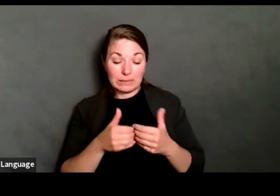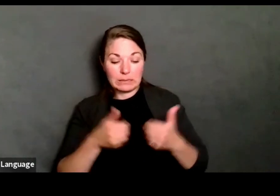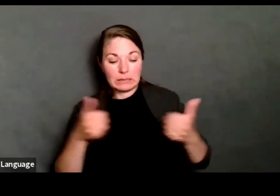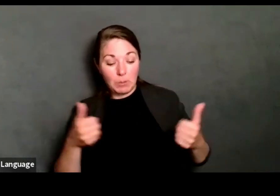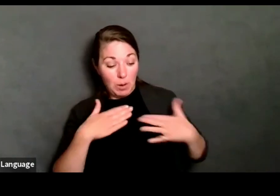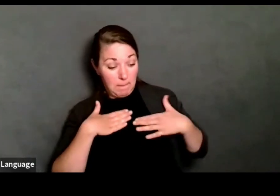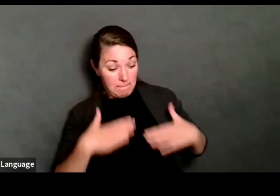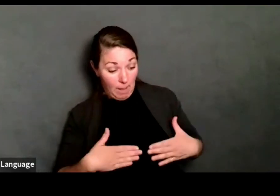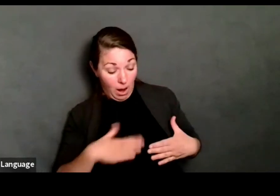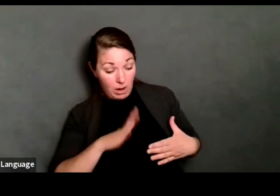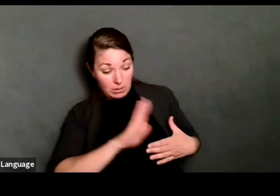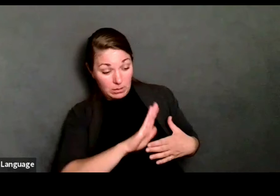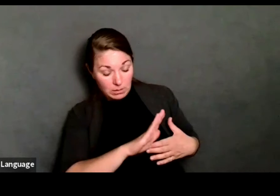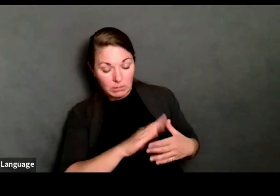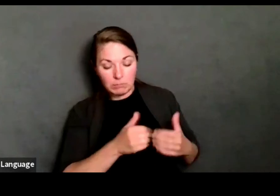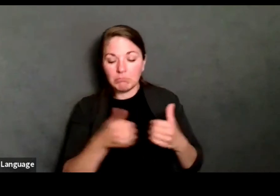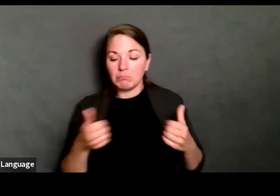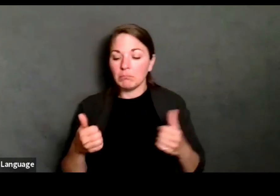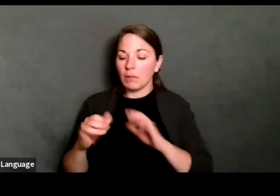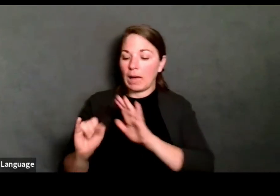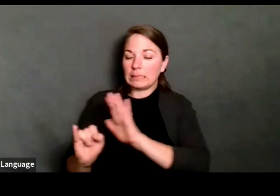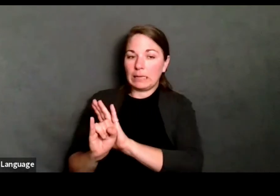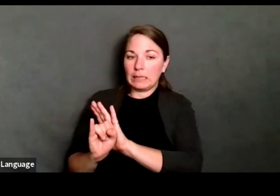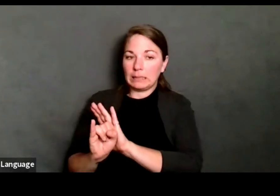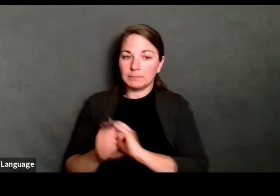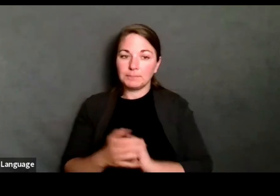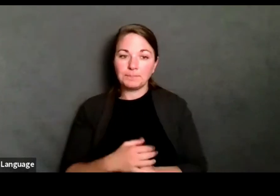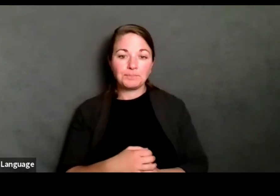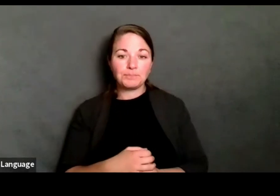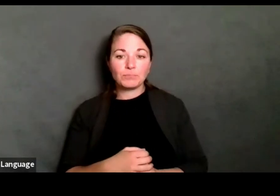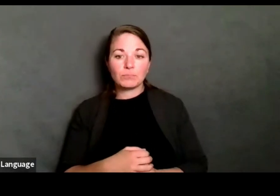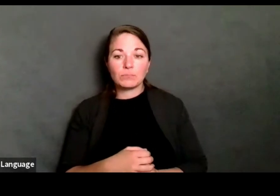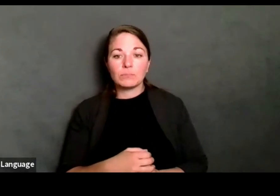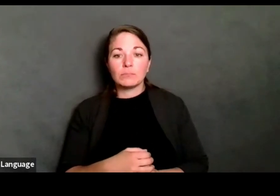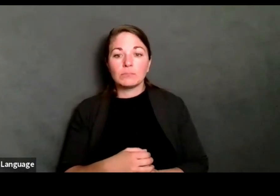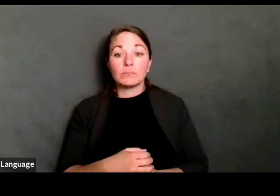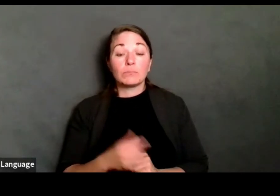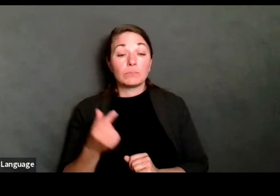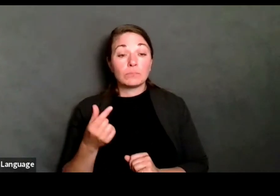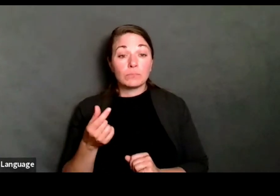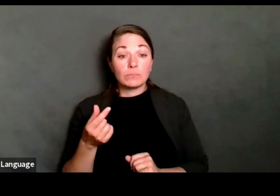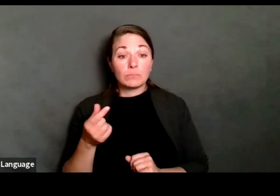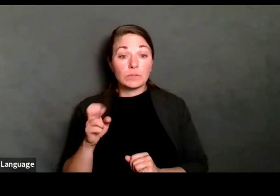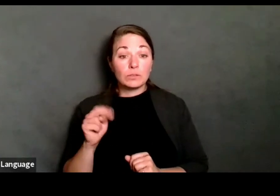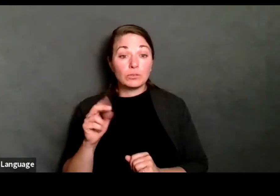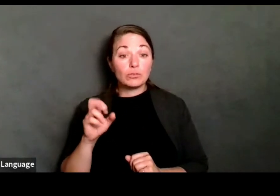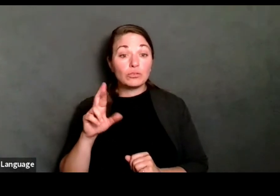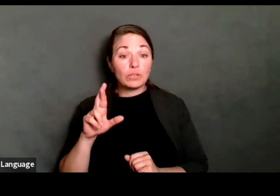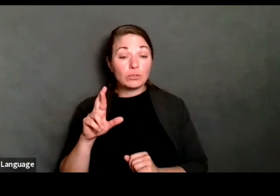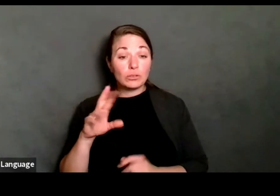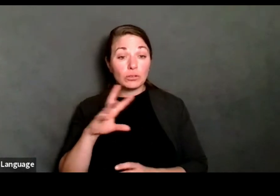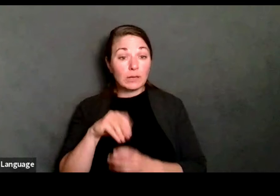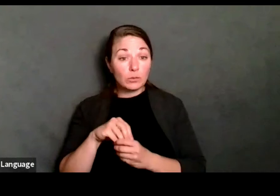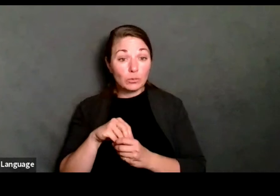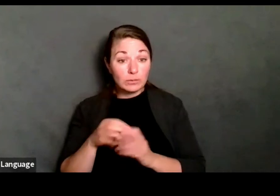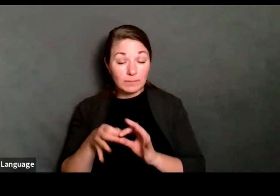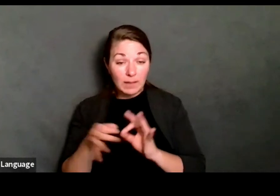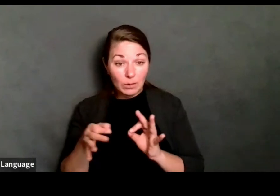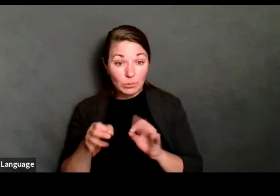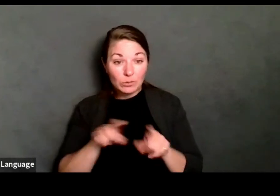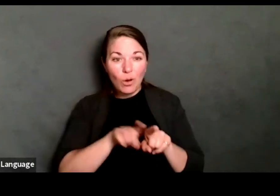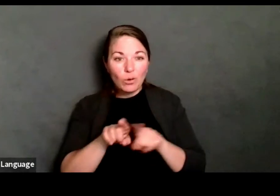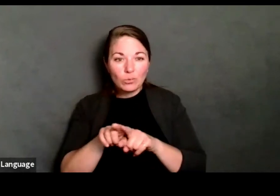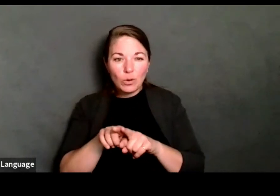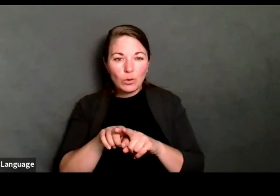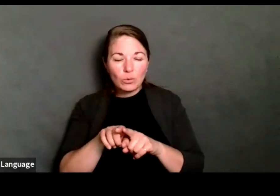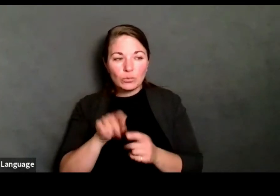about identities. Now, of course, if we're thinking about using gender-inclusive language and also translating